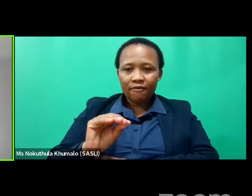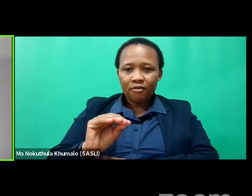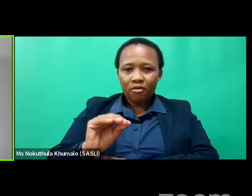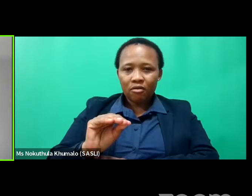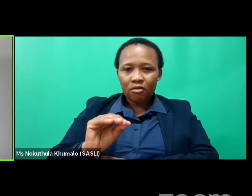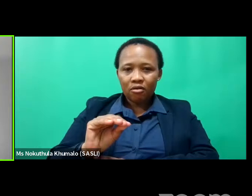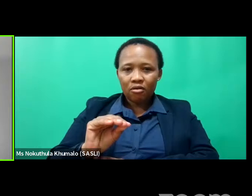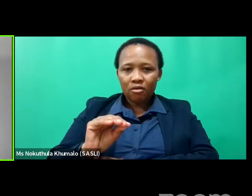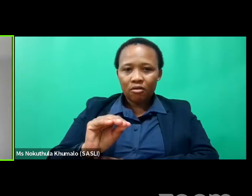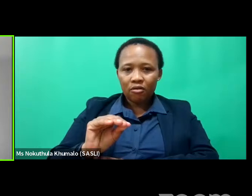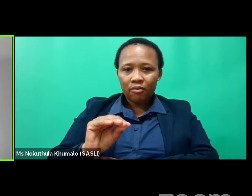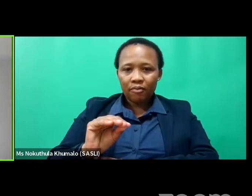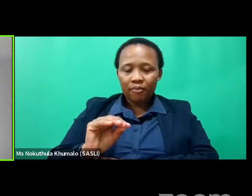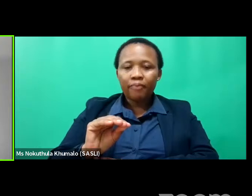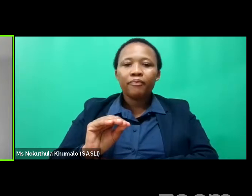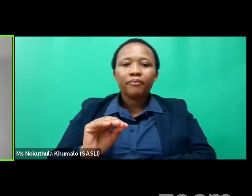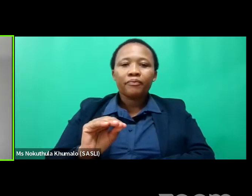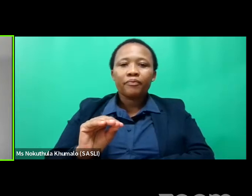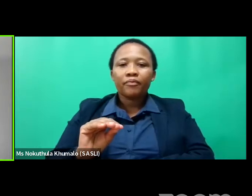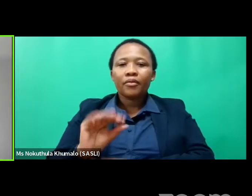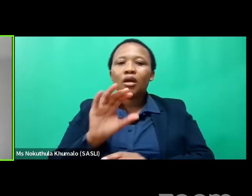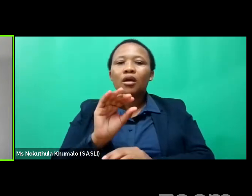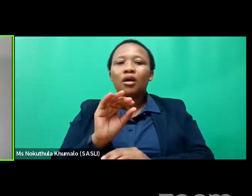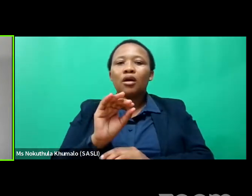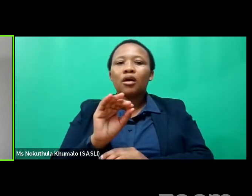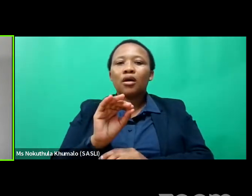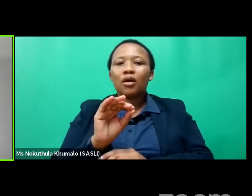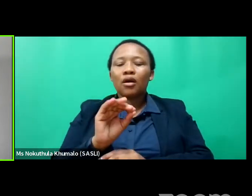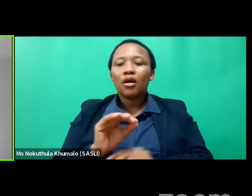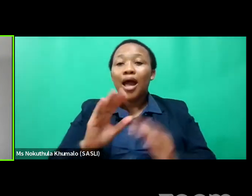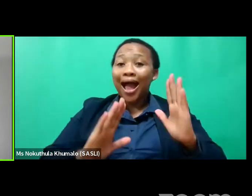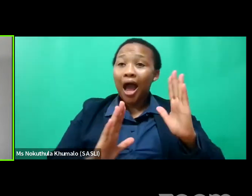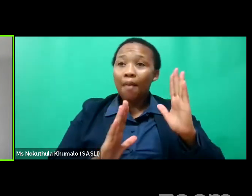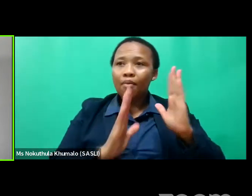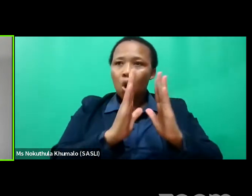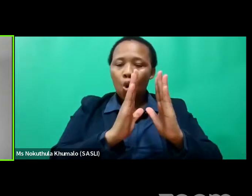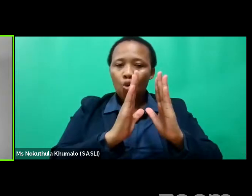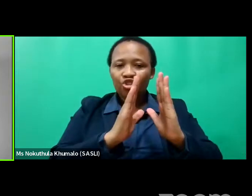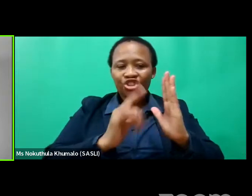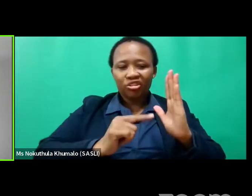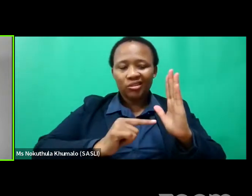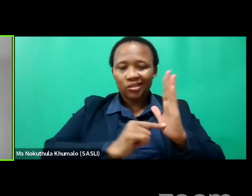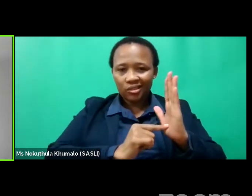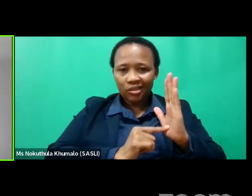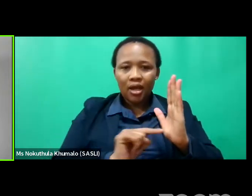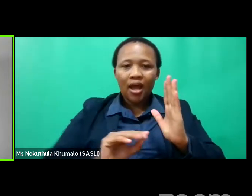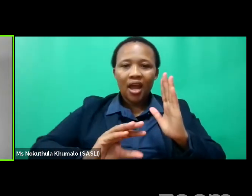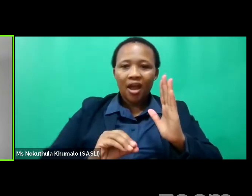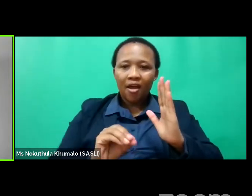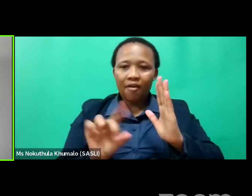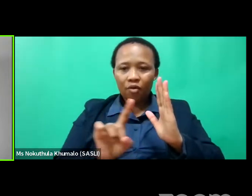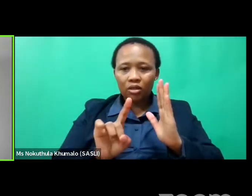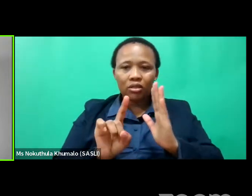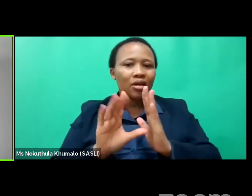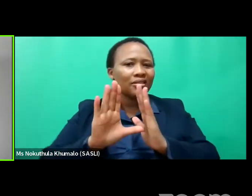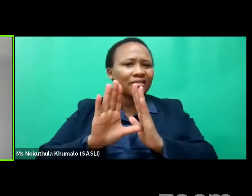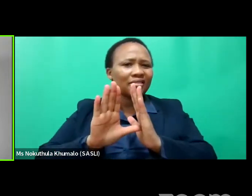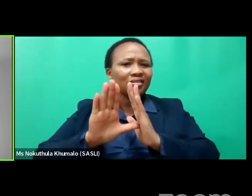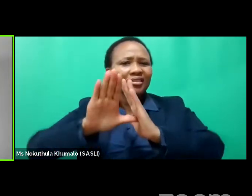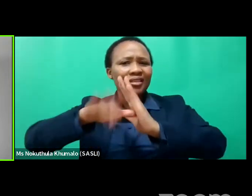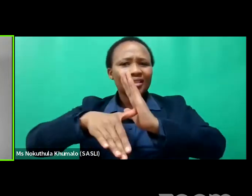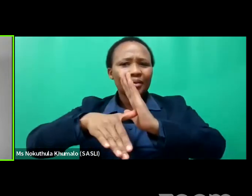This approach is a sharp departure from the National Policy on Disability, because the National Policy on